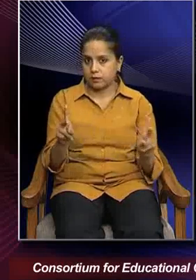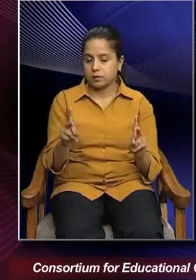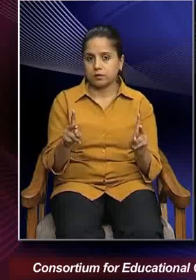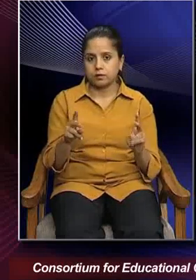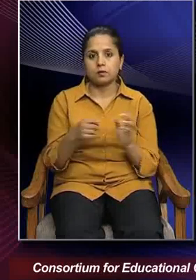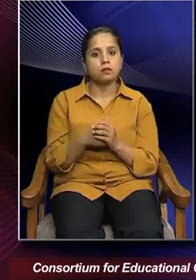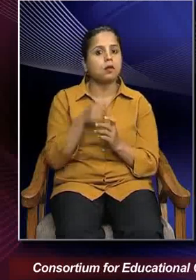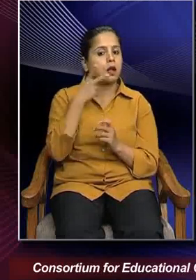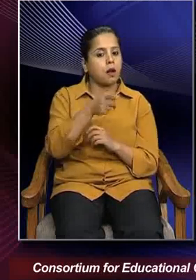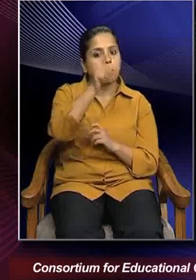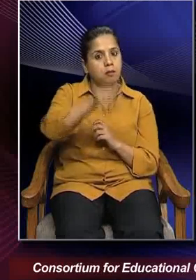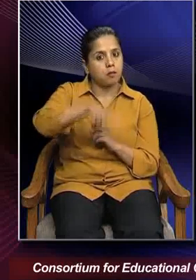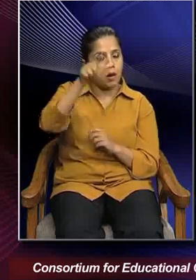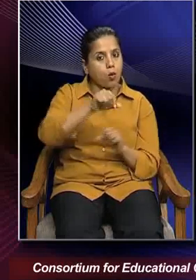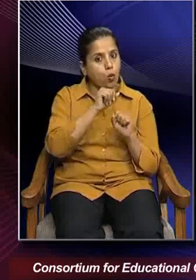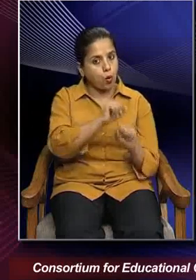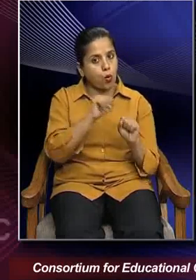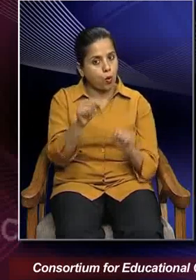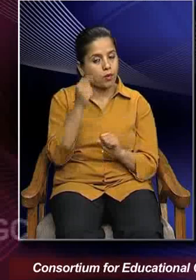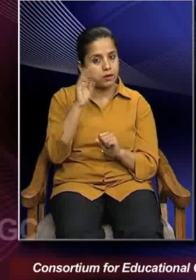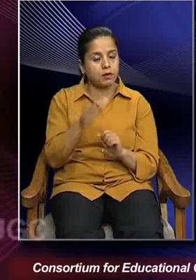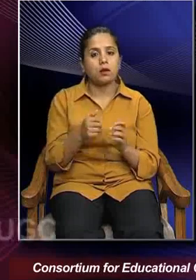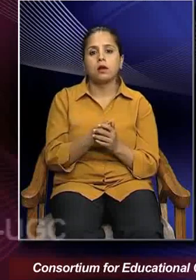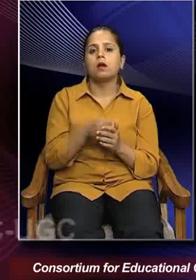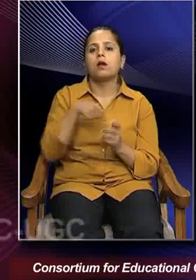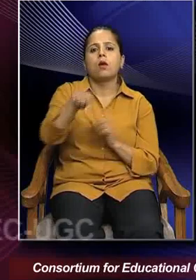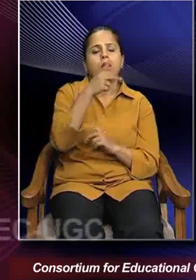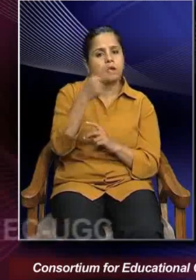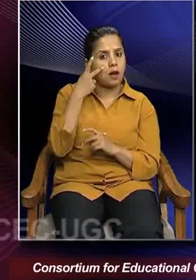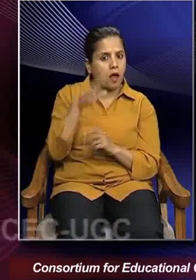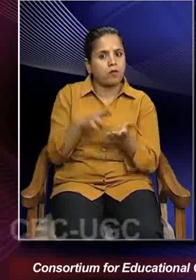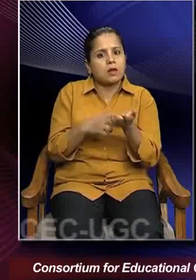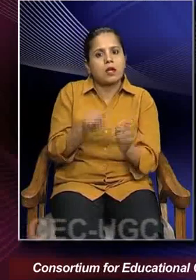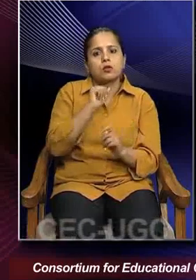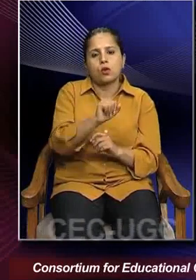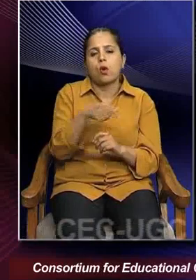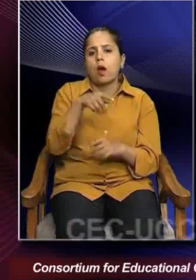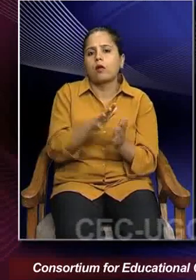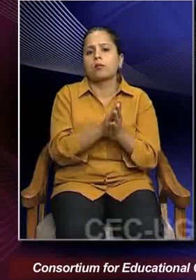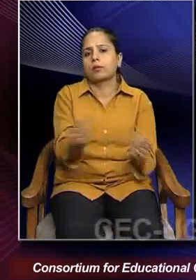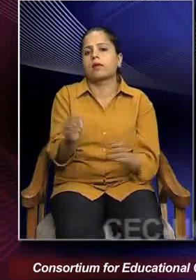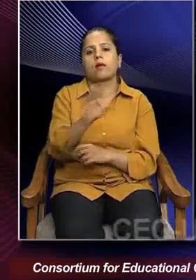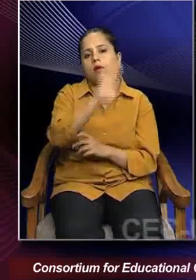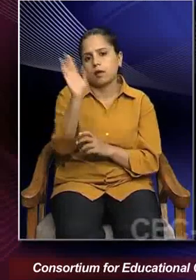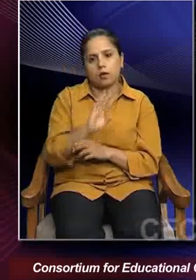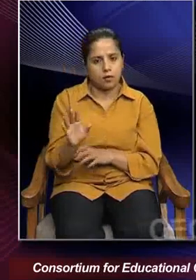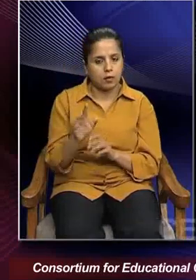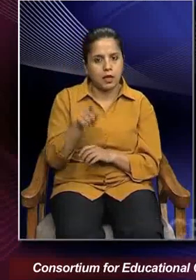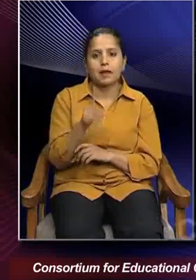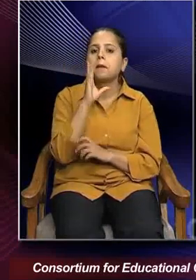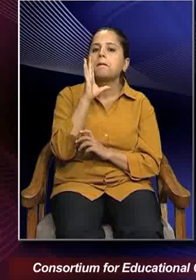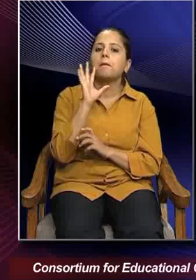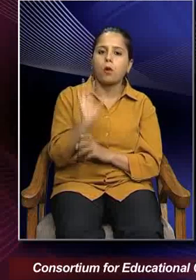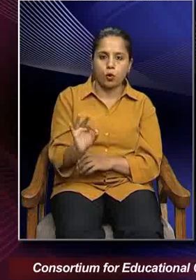They are individual and infinitesimal in nature. It is then